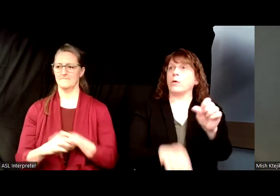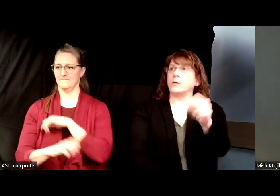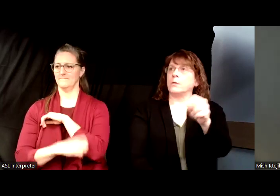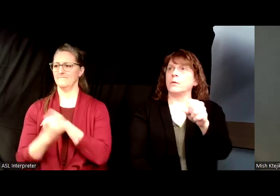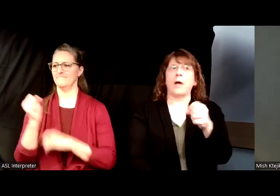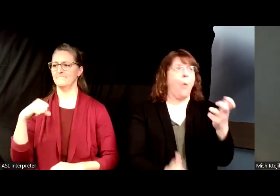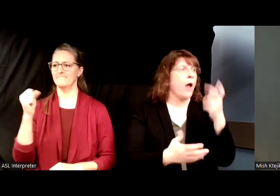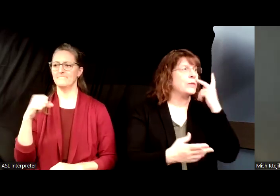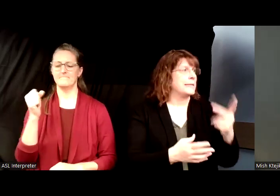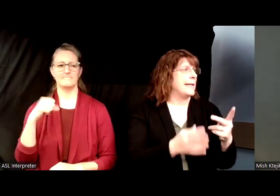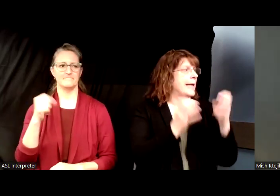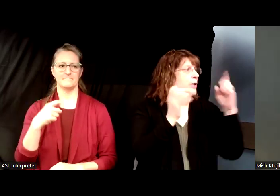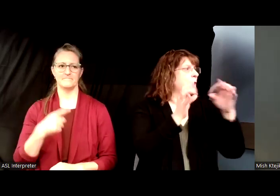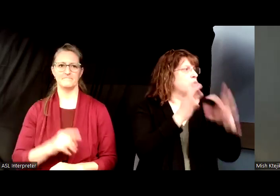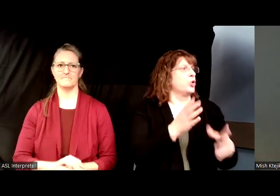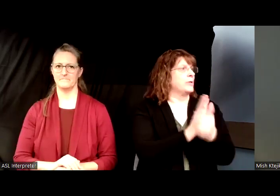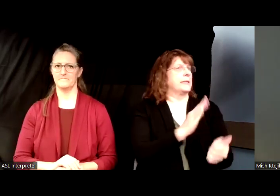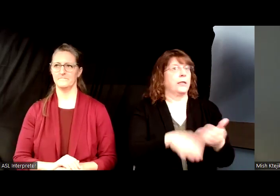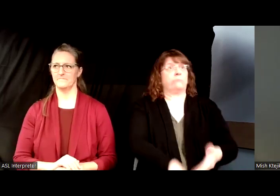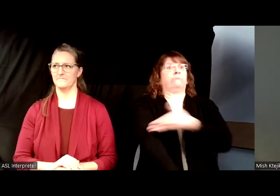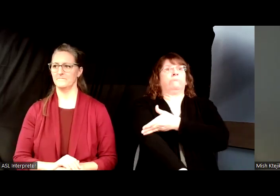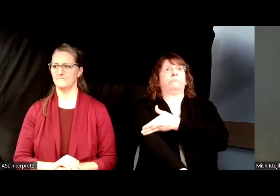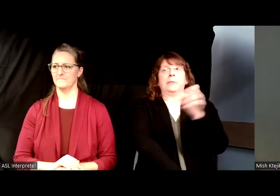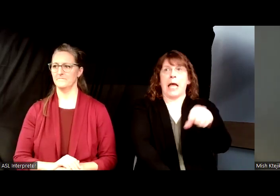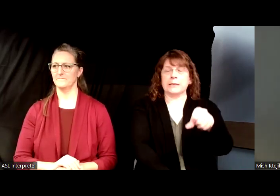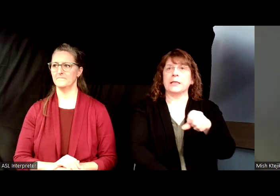discussion. We can continue to talk about it, and it's important.